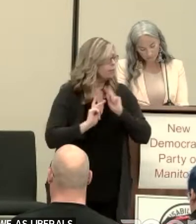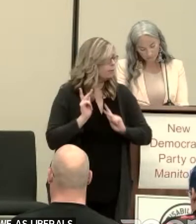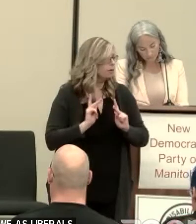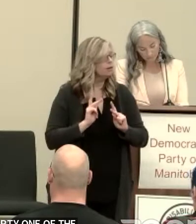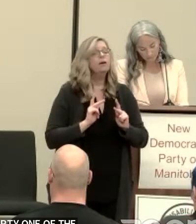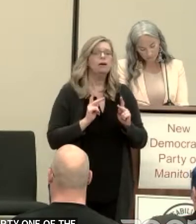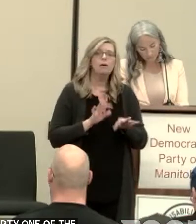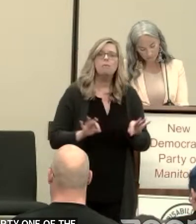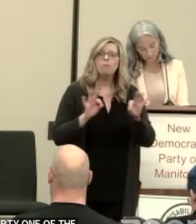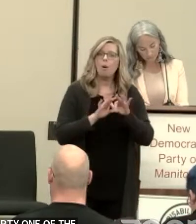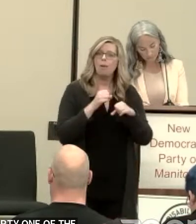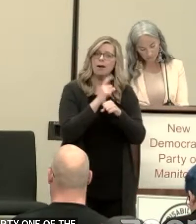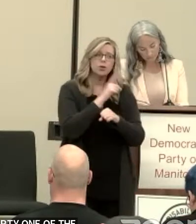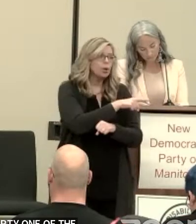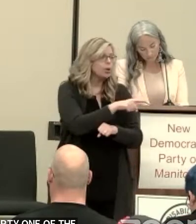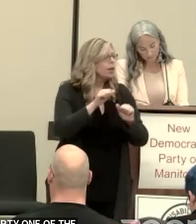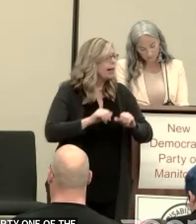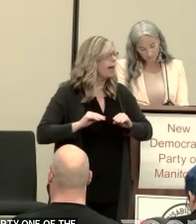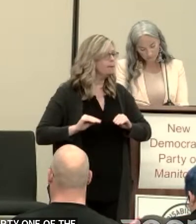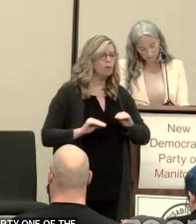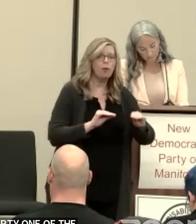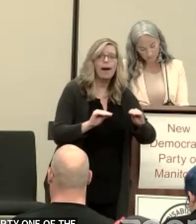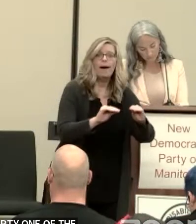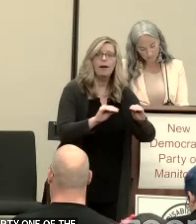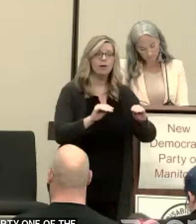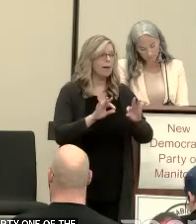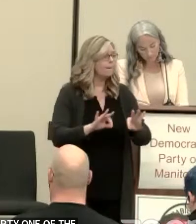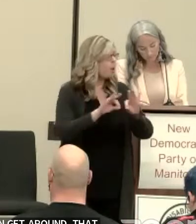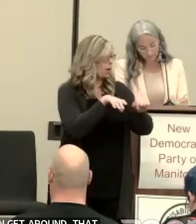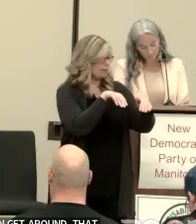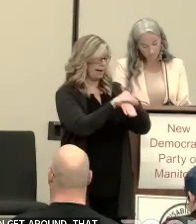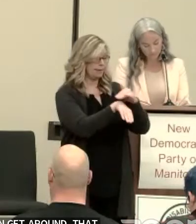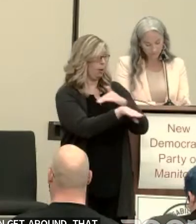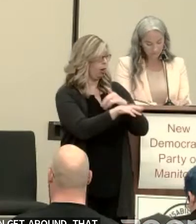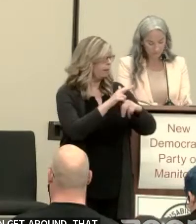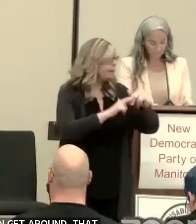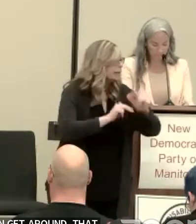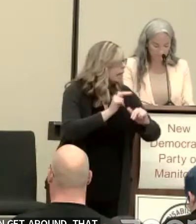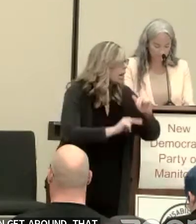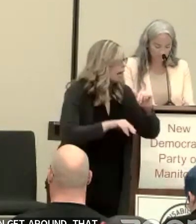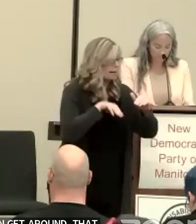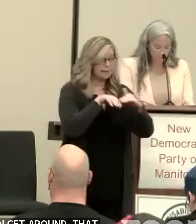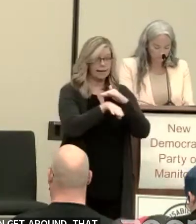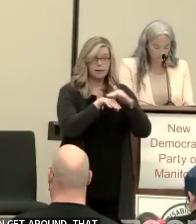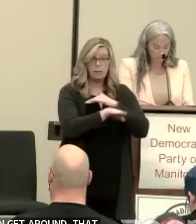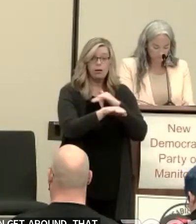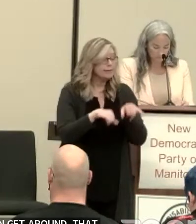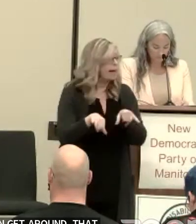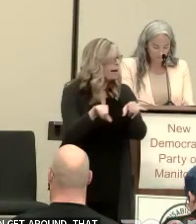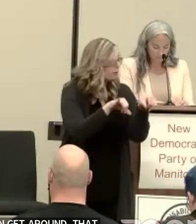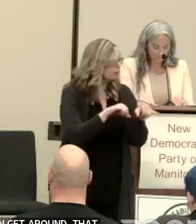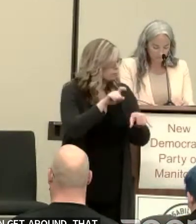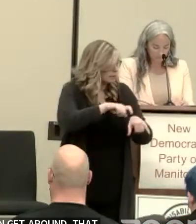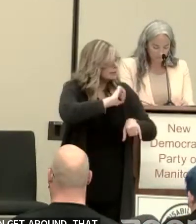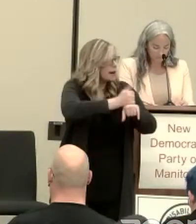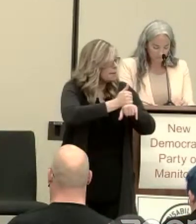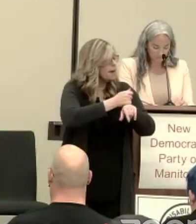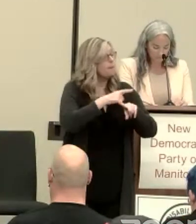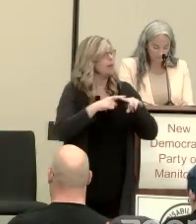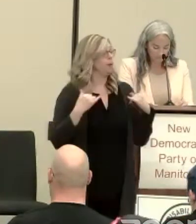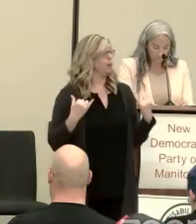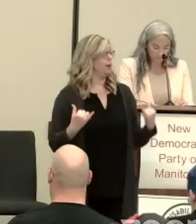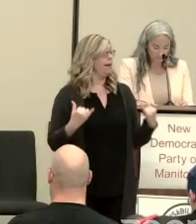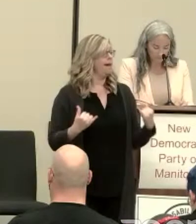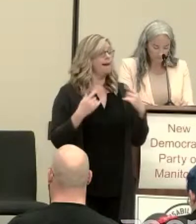get around, that we have accessible infrastructure, accessible building standards. But today we re-announced